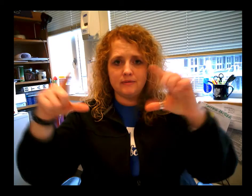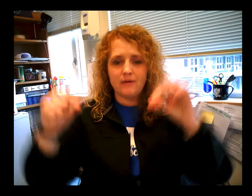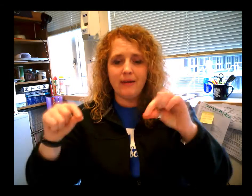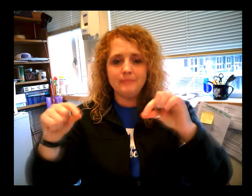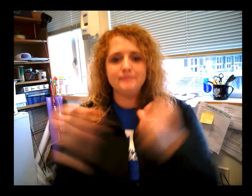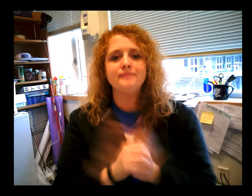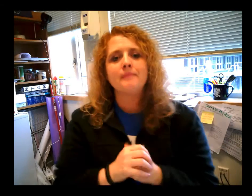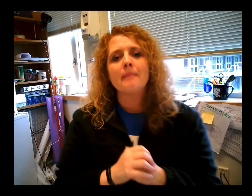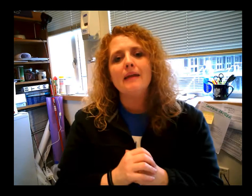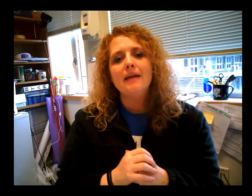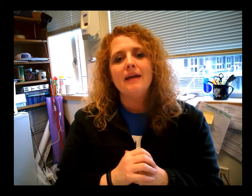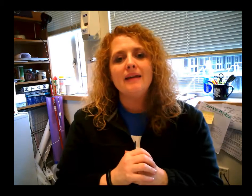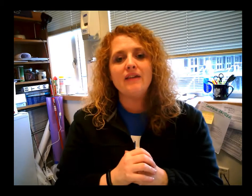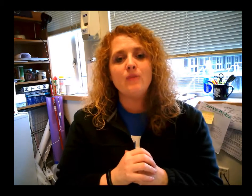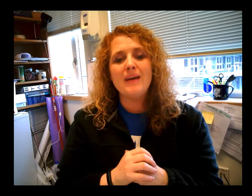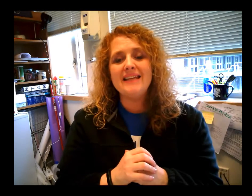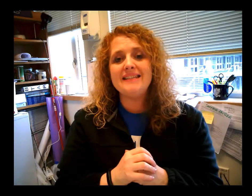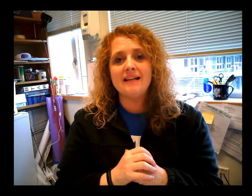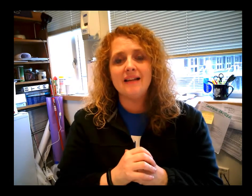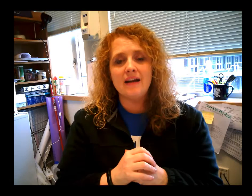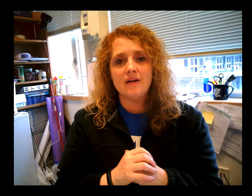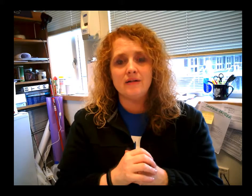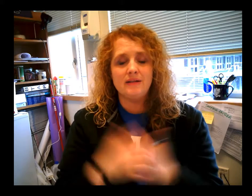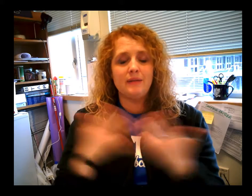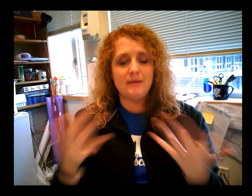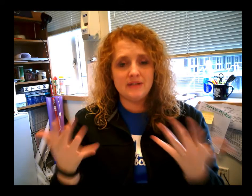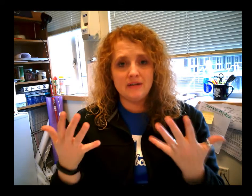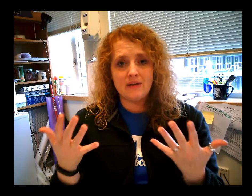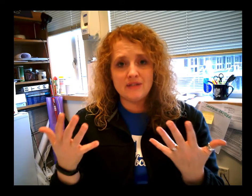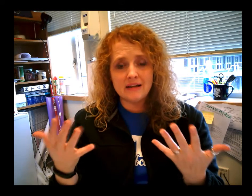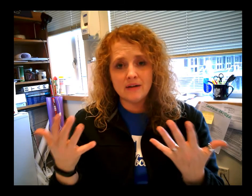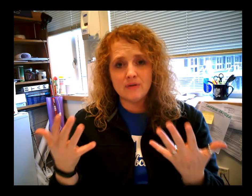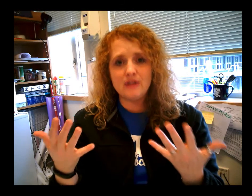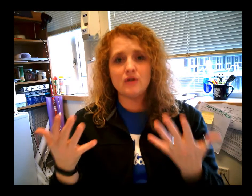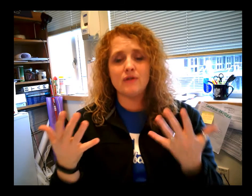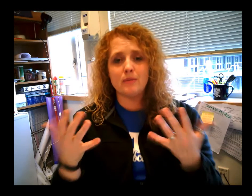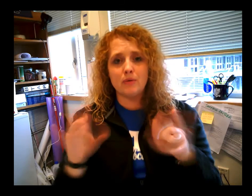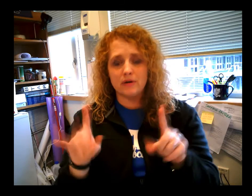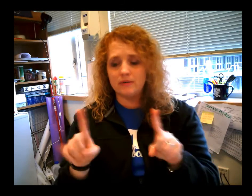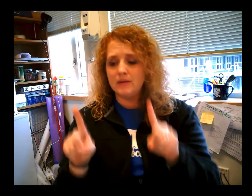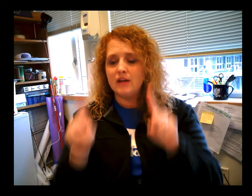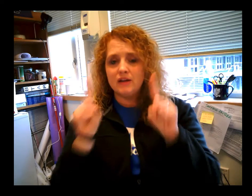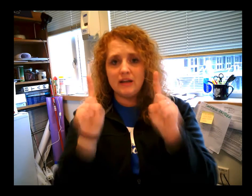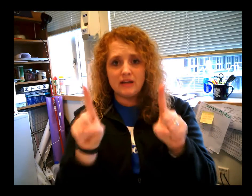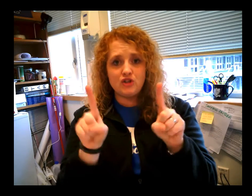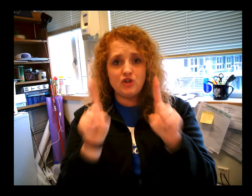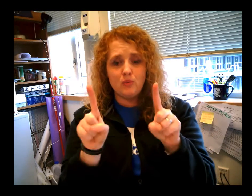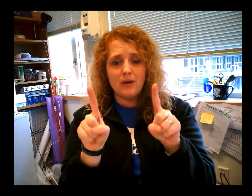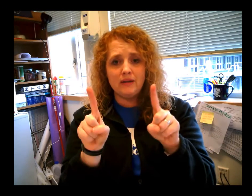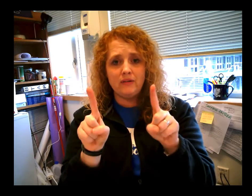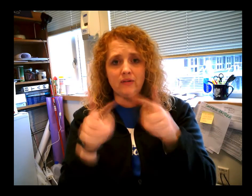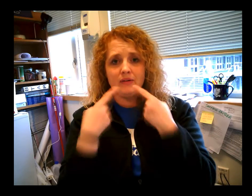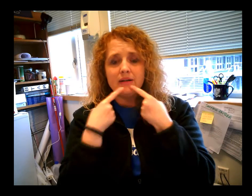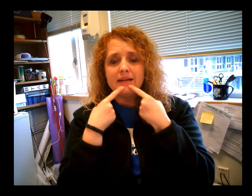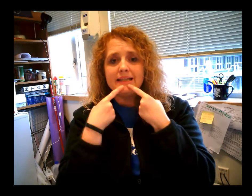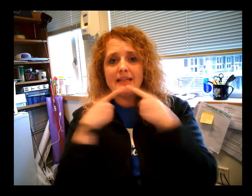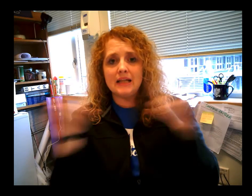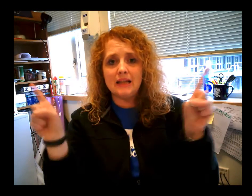Okay? Next one is declare. Sometimes you have to declare things over the border. And that's 2 1s.